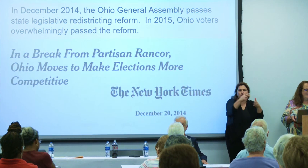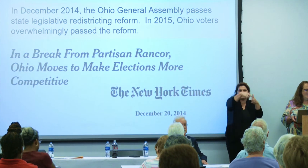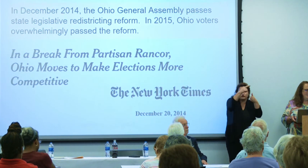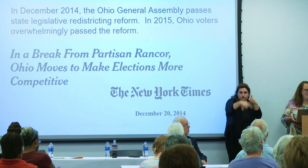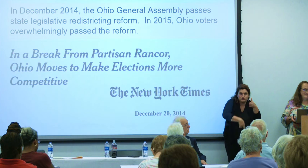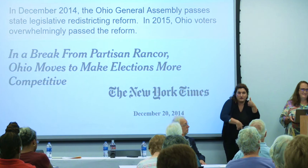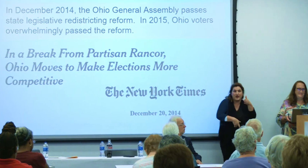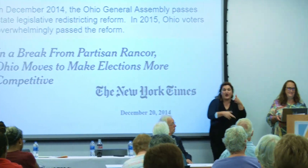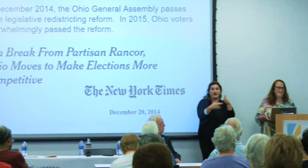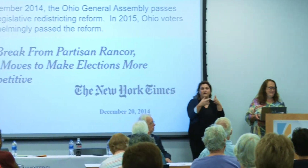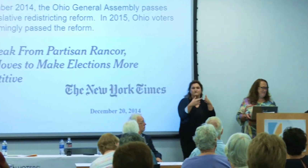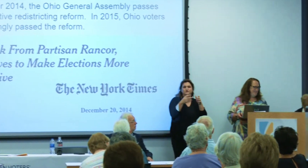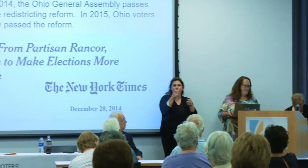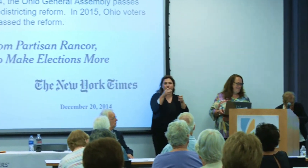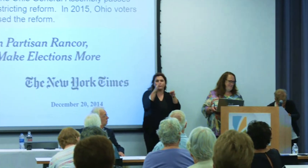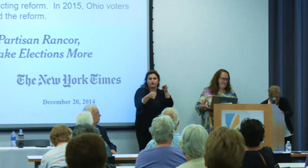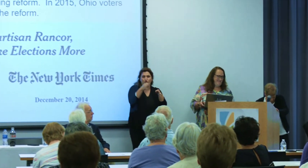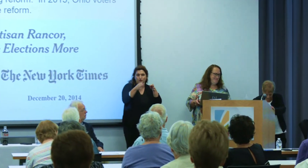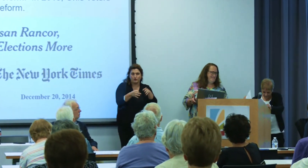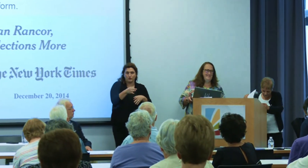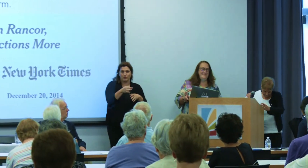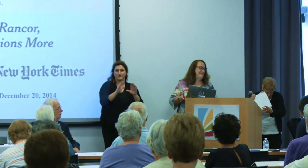cases at the Ohio Supreme Court.